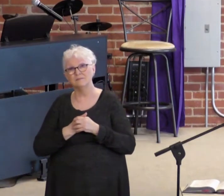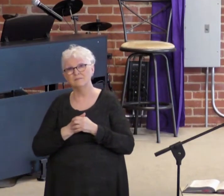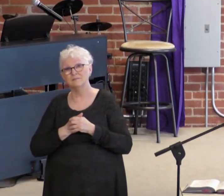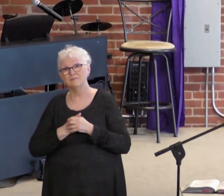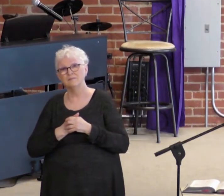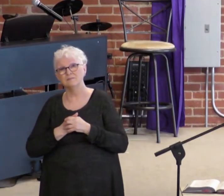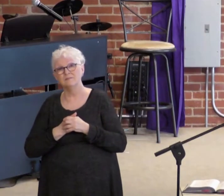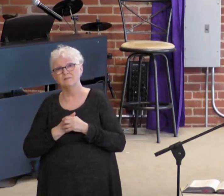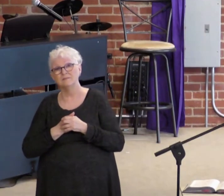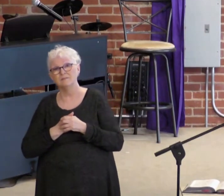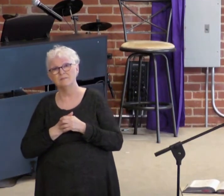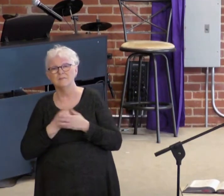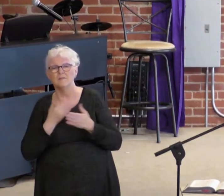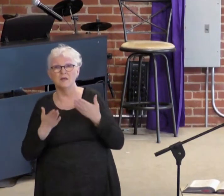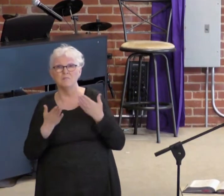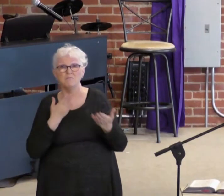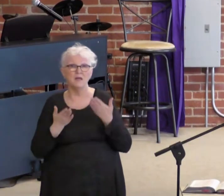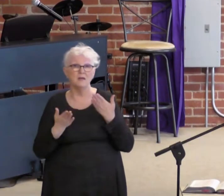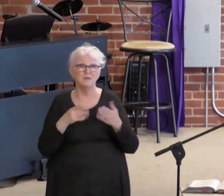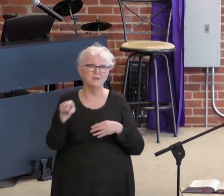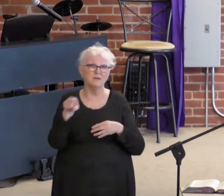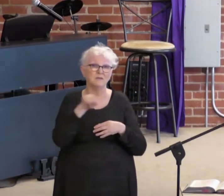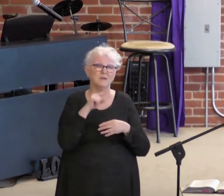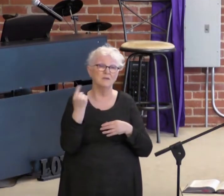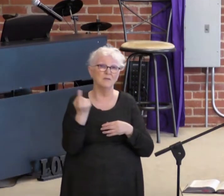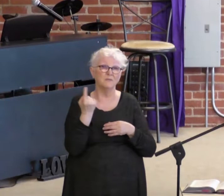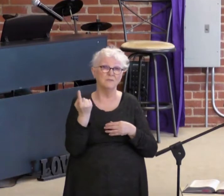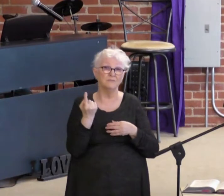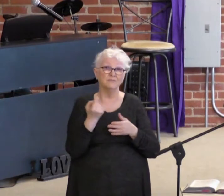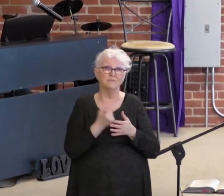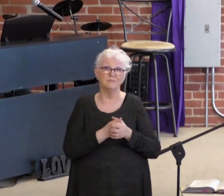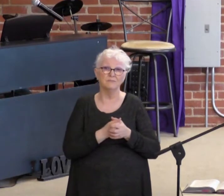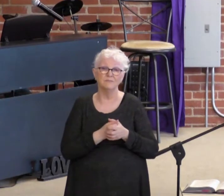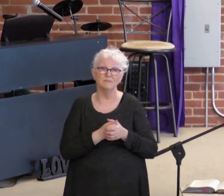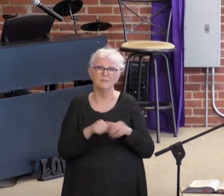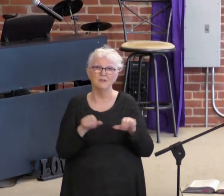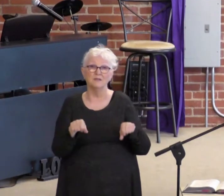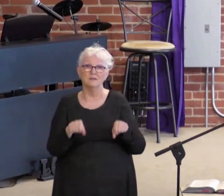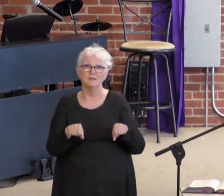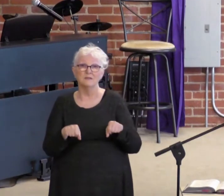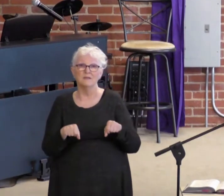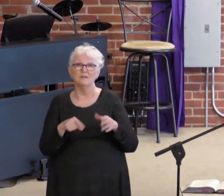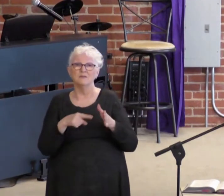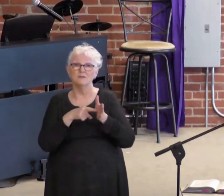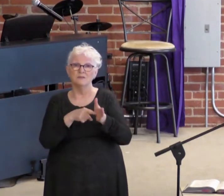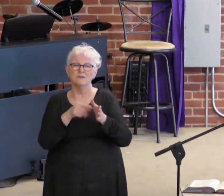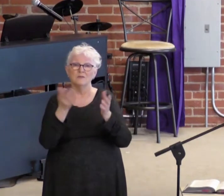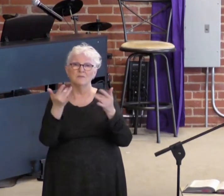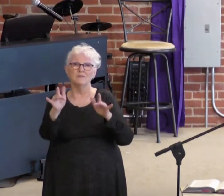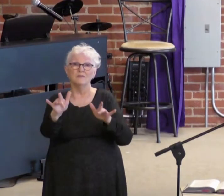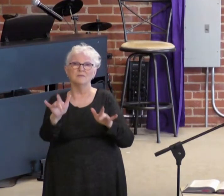And maybe we're the only ones that will be able to share mercy.